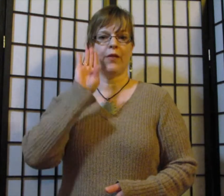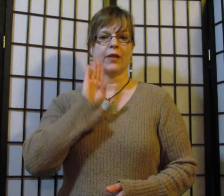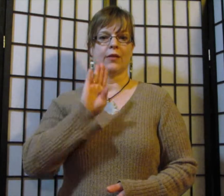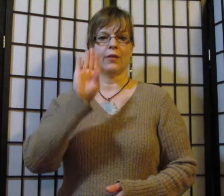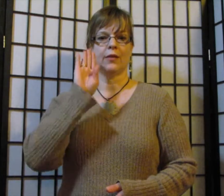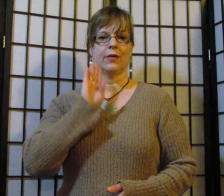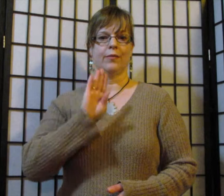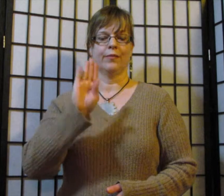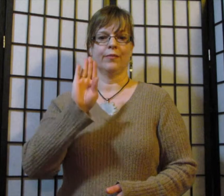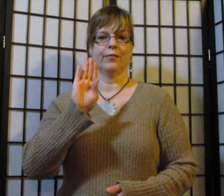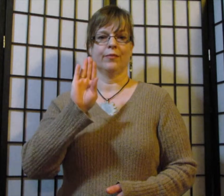Breakfast.